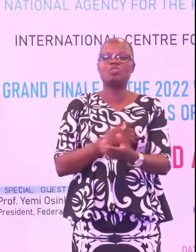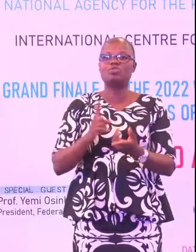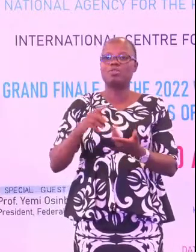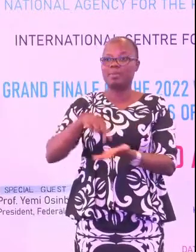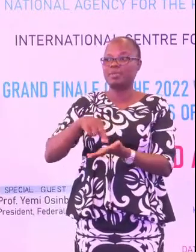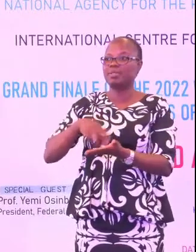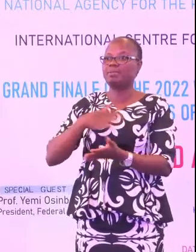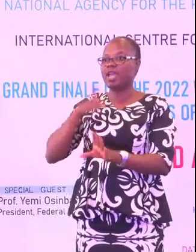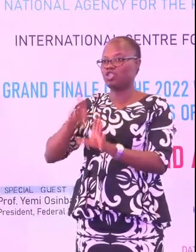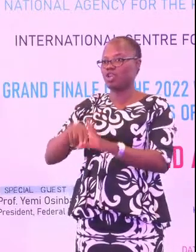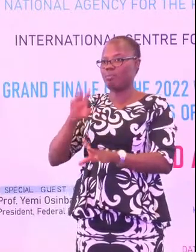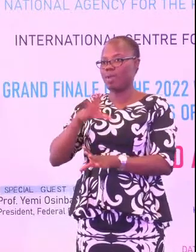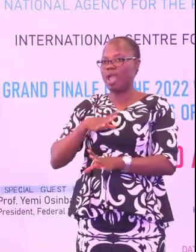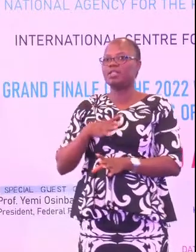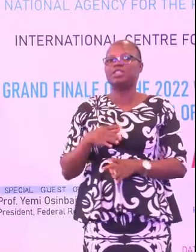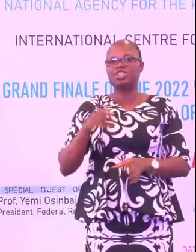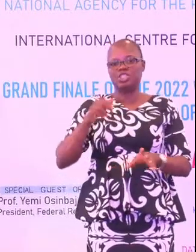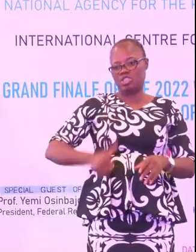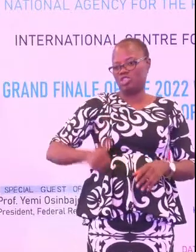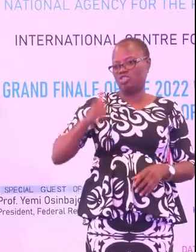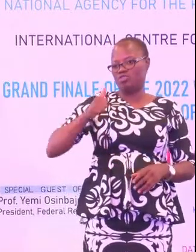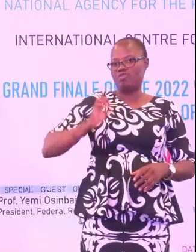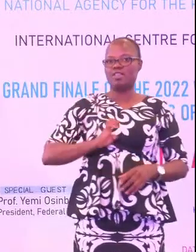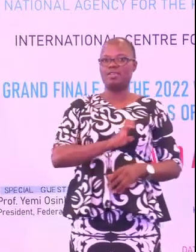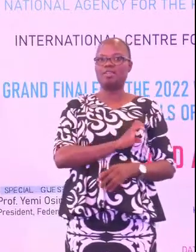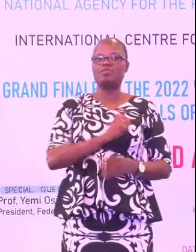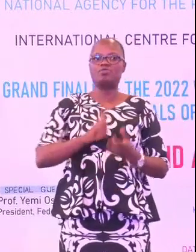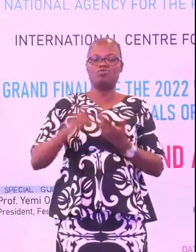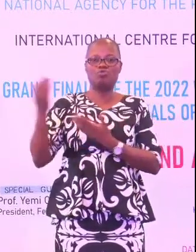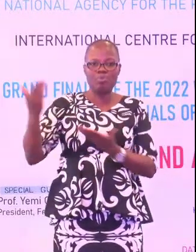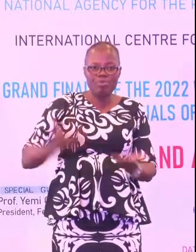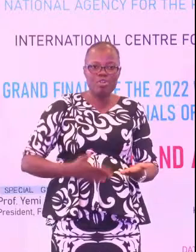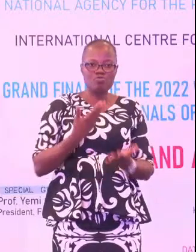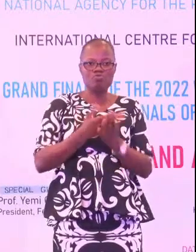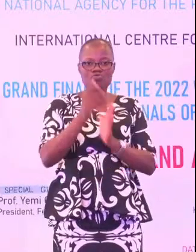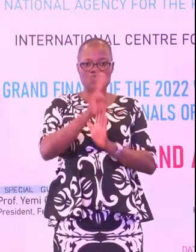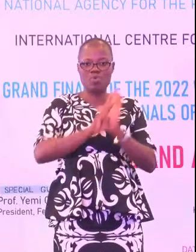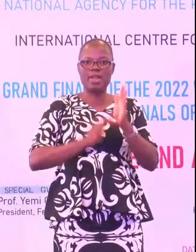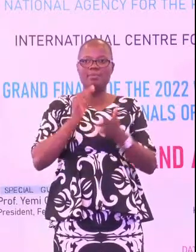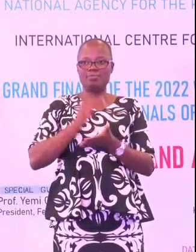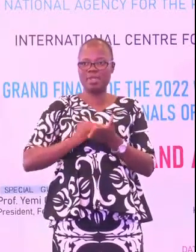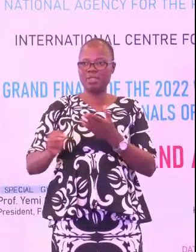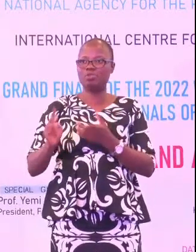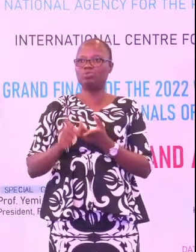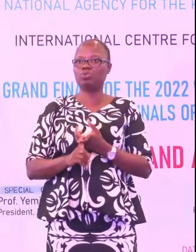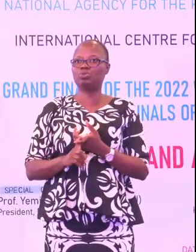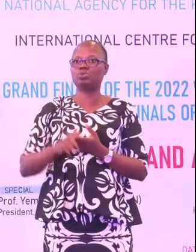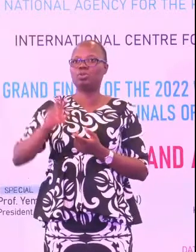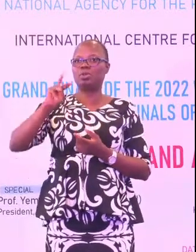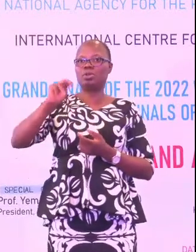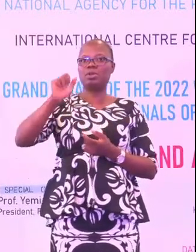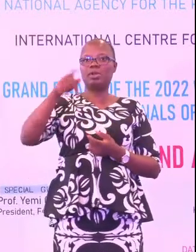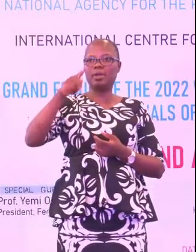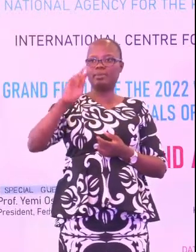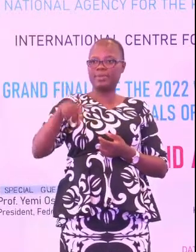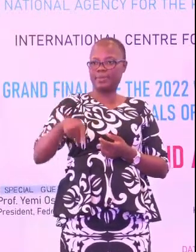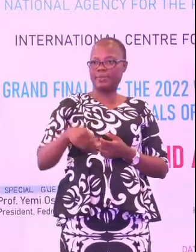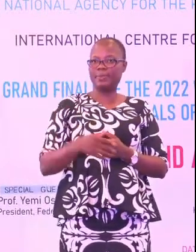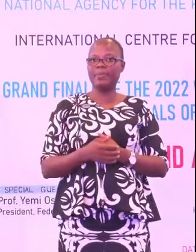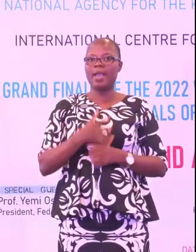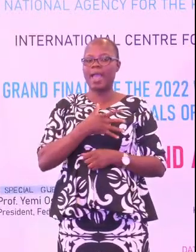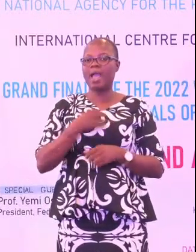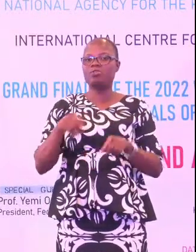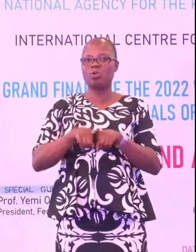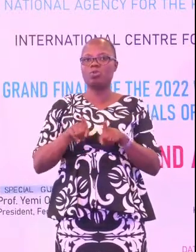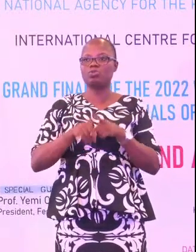my chairman, chief executive, to bring goodwill message to NAPTIP, and also